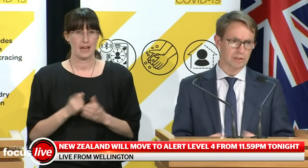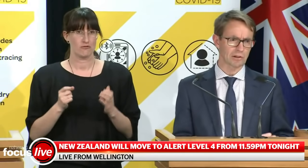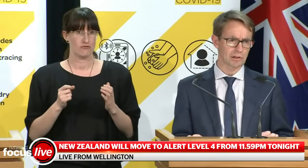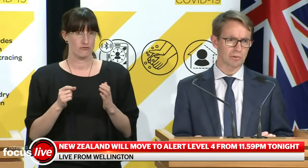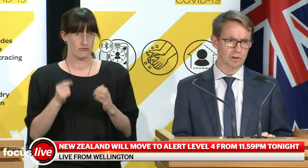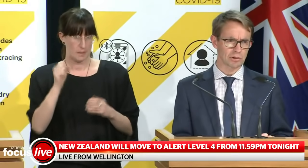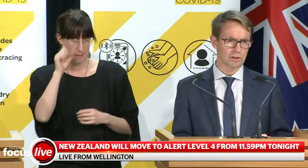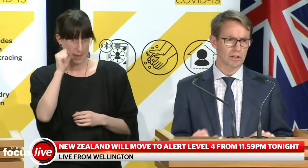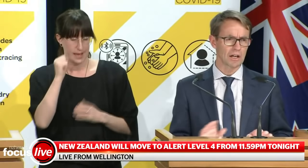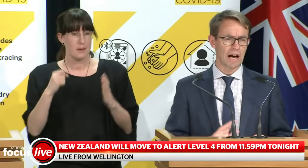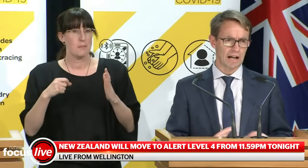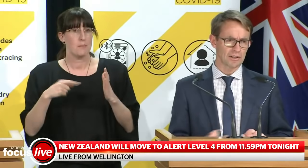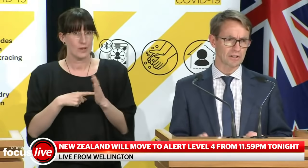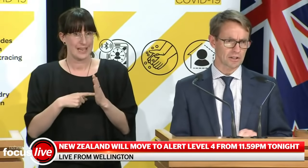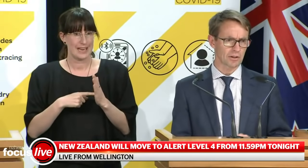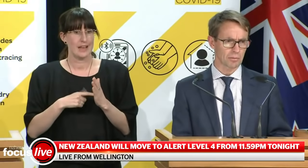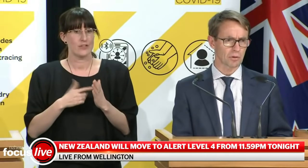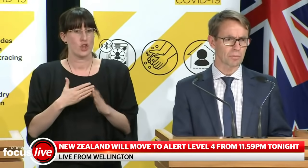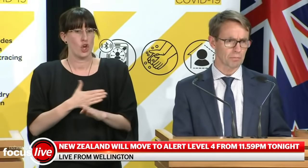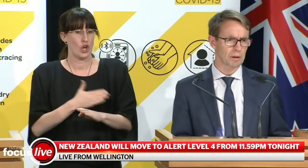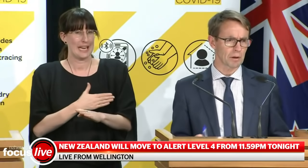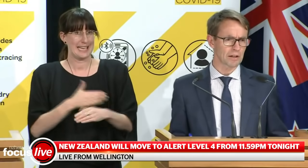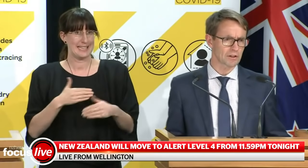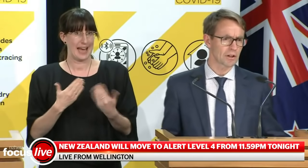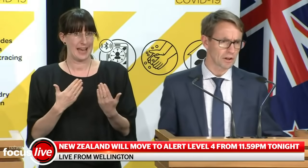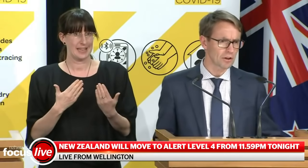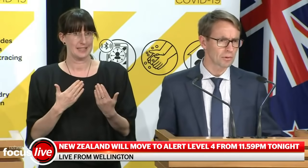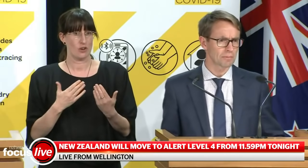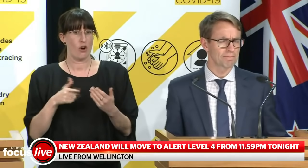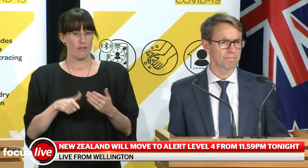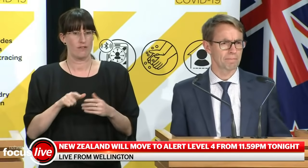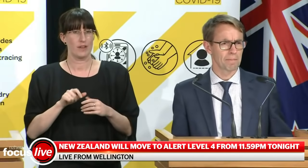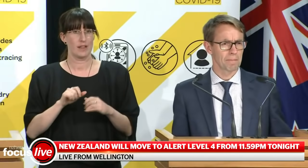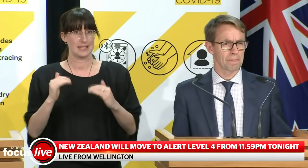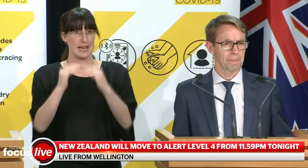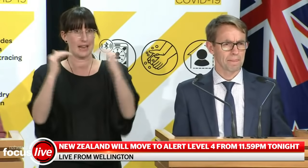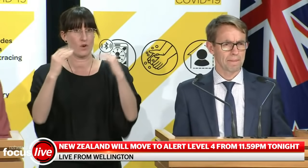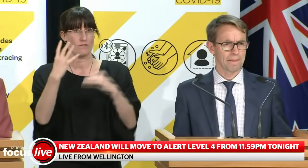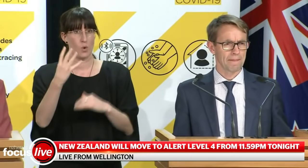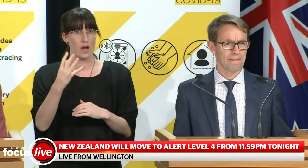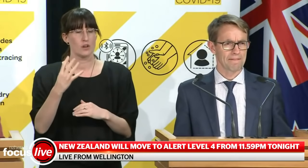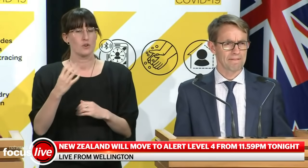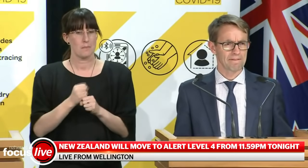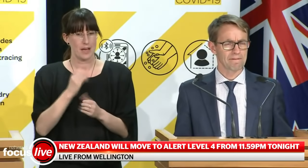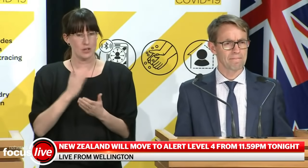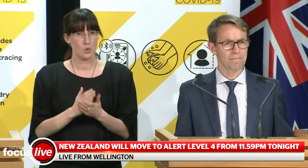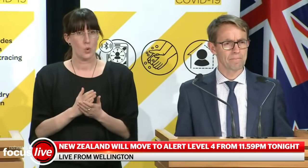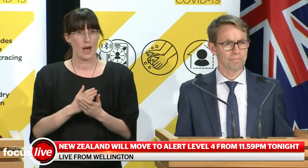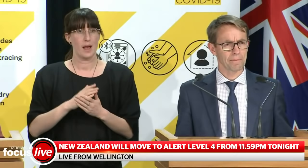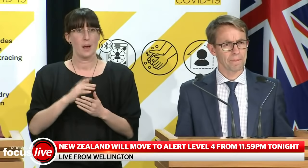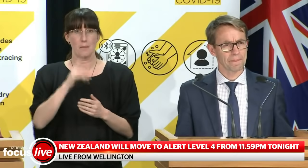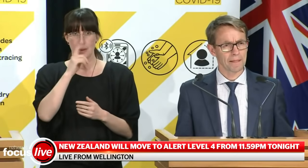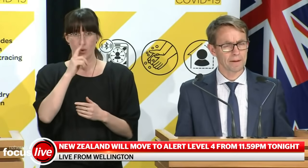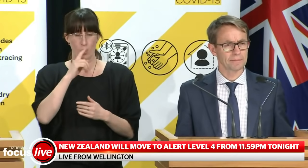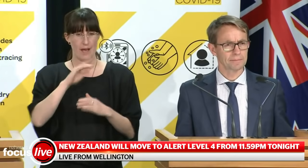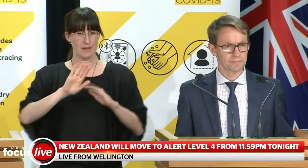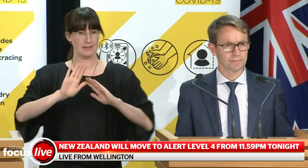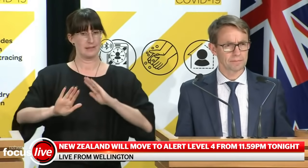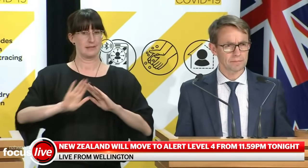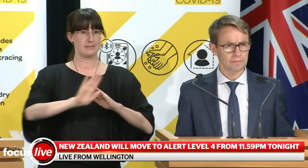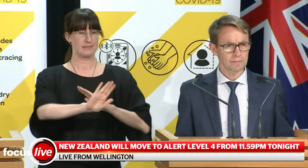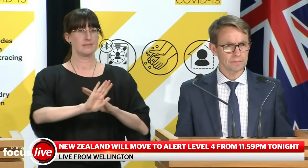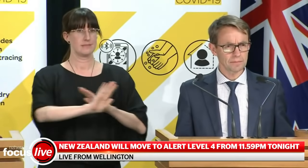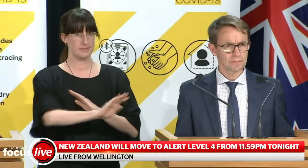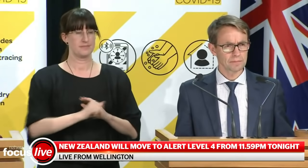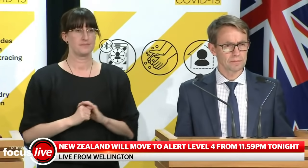to absolutely reduce unnecessary movement of people outside homes. Can you clarify, so for people who've got their vaccinations